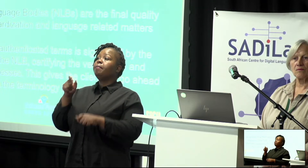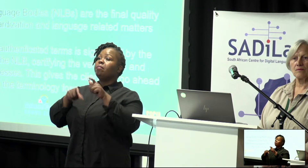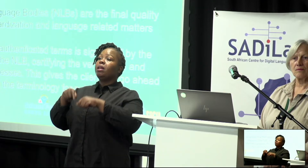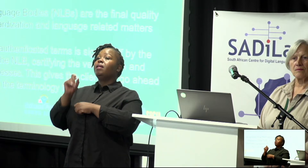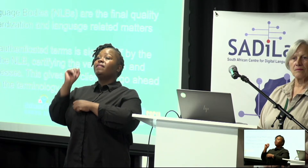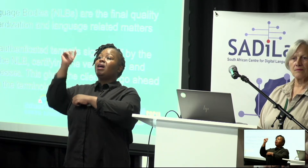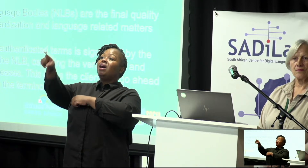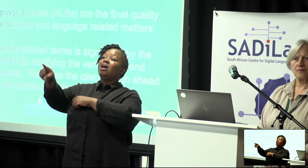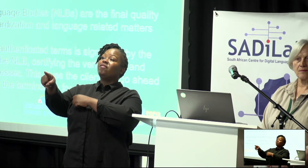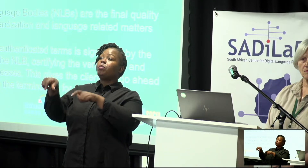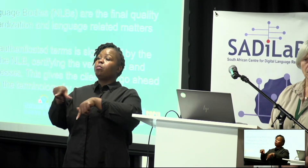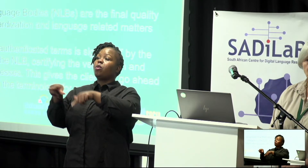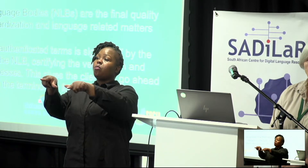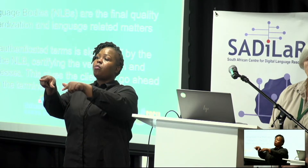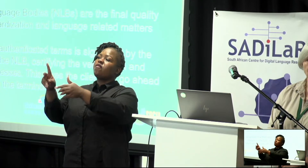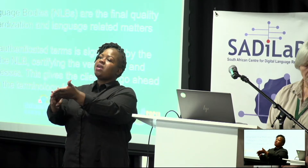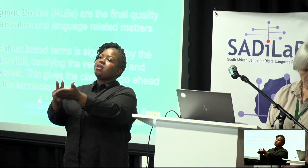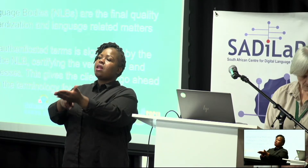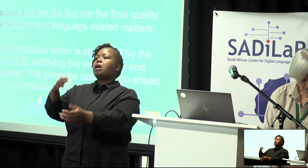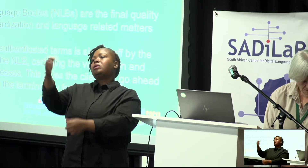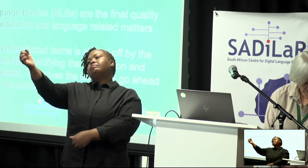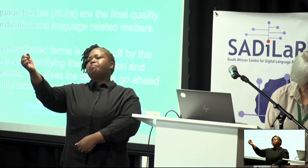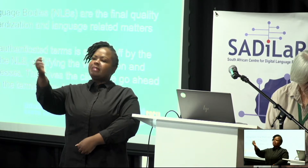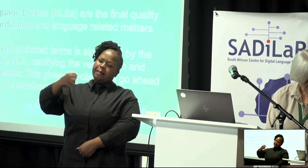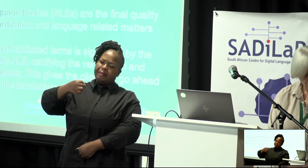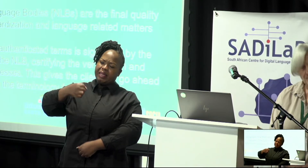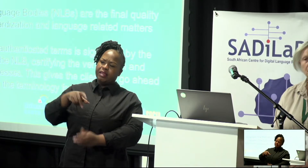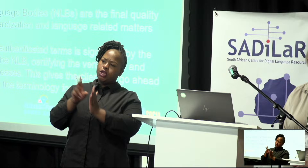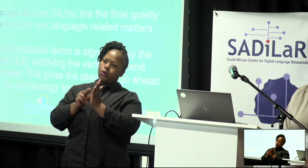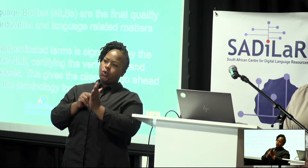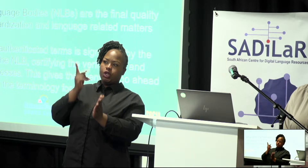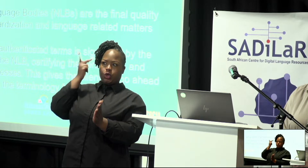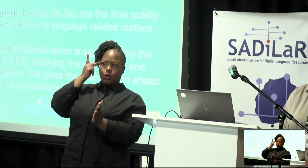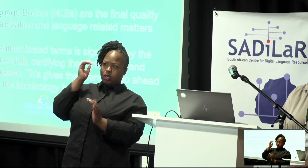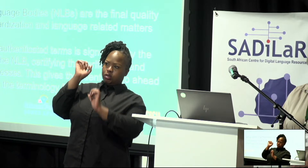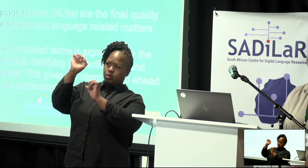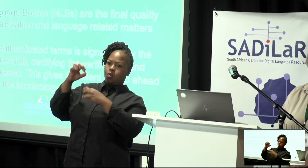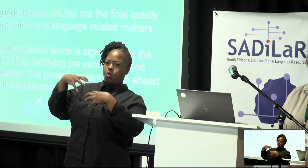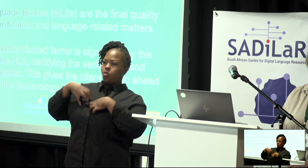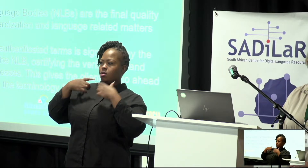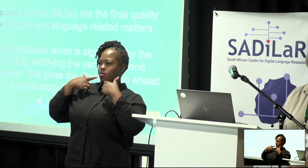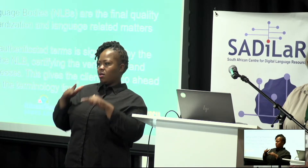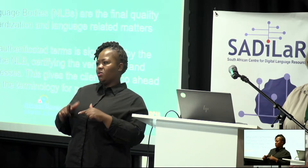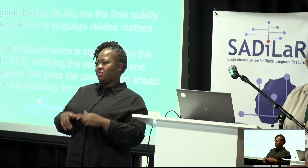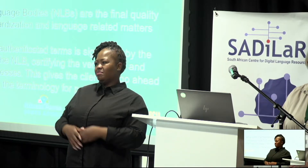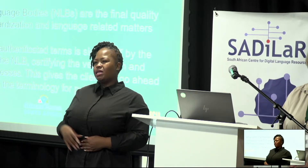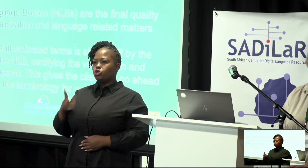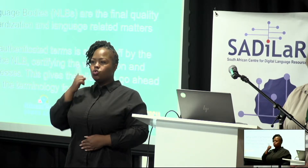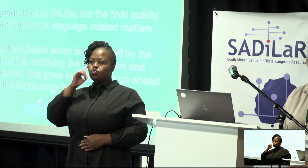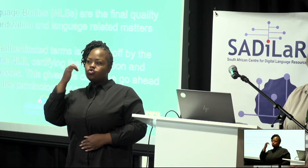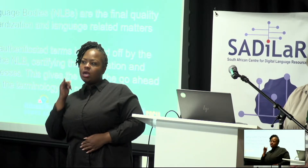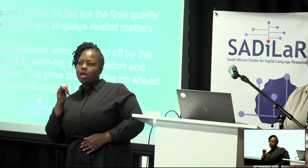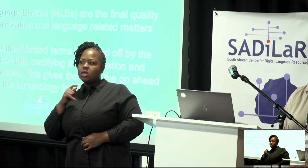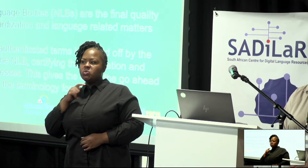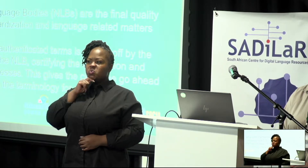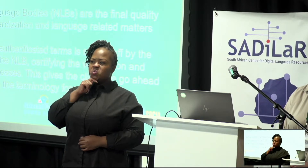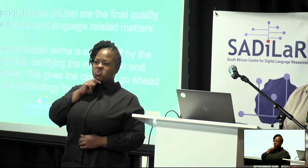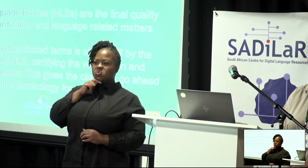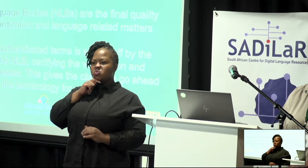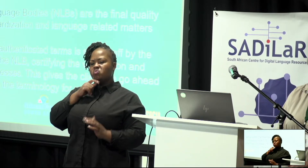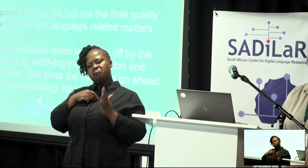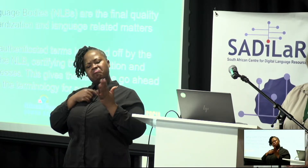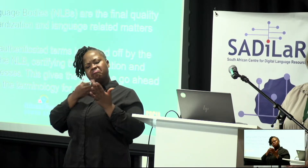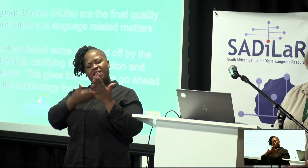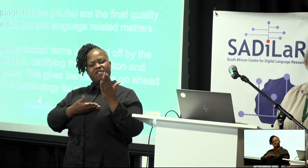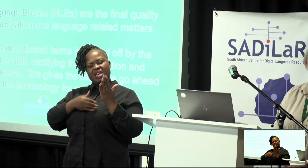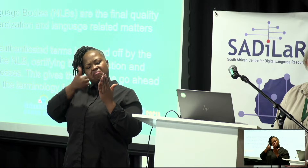who are the original people there. They record the knowledge in Chivenda. But we don't verify the language per se, that